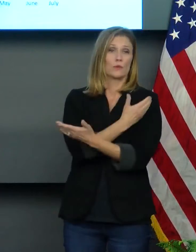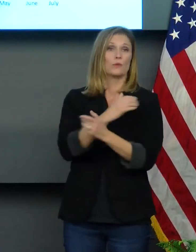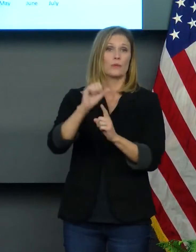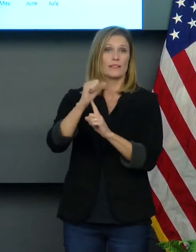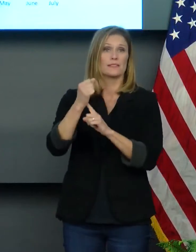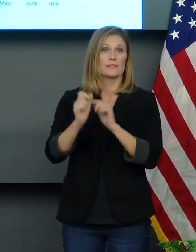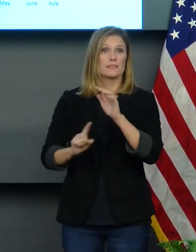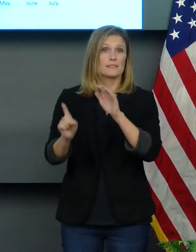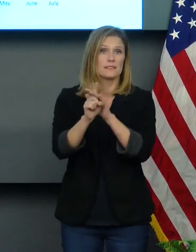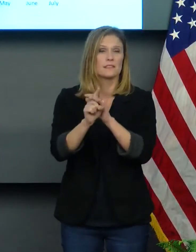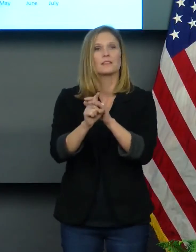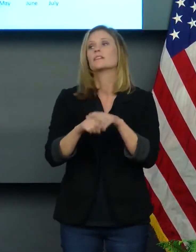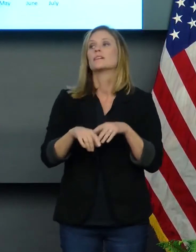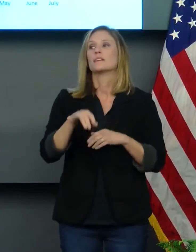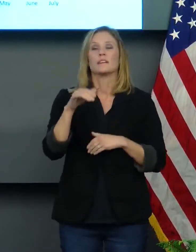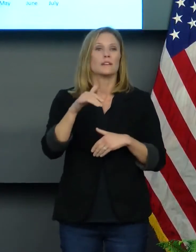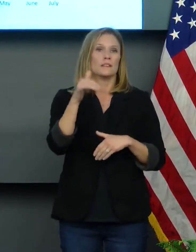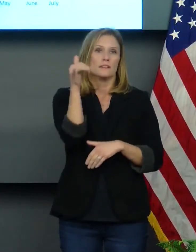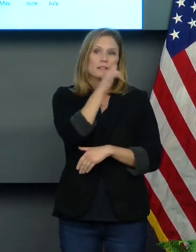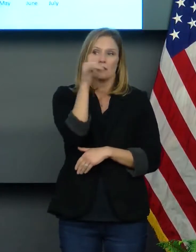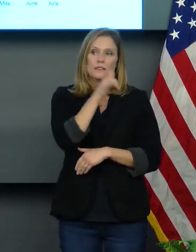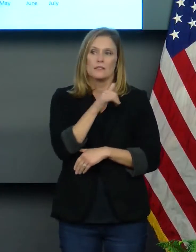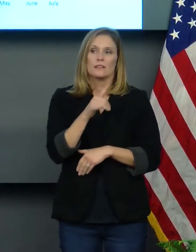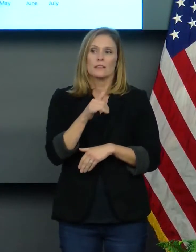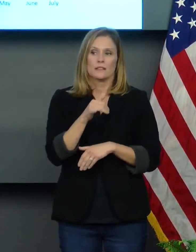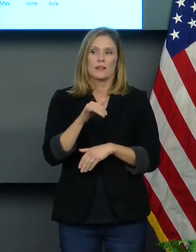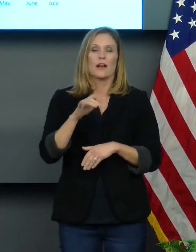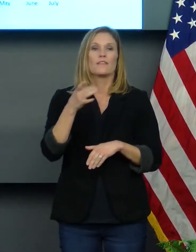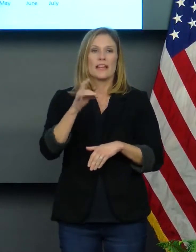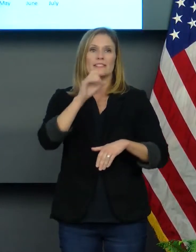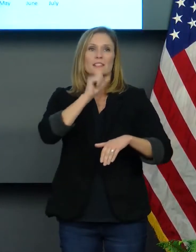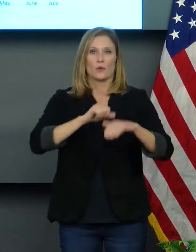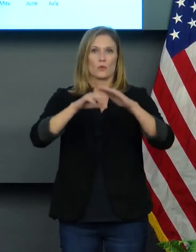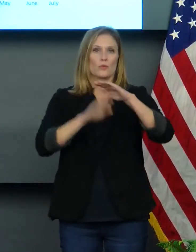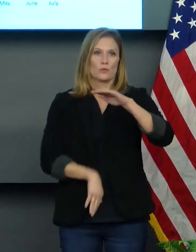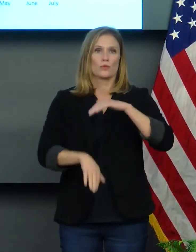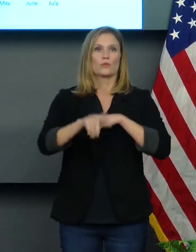cases. And that is substantial. And when we think about